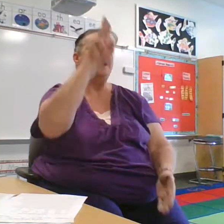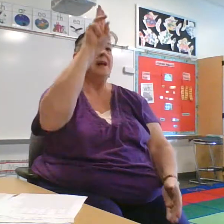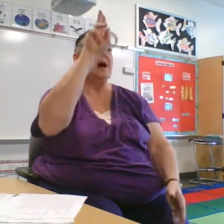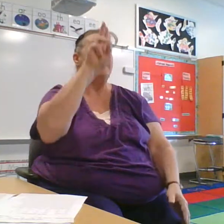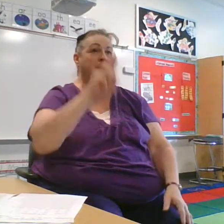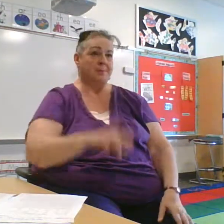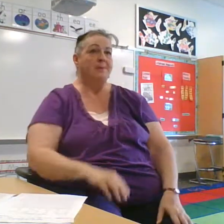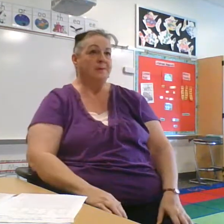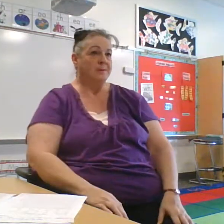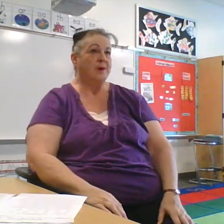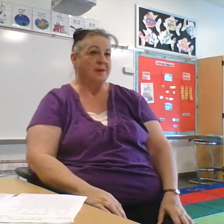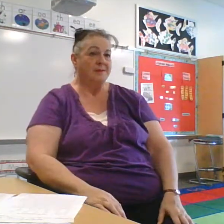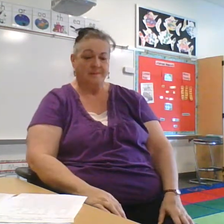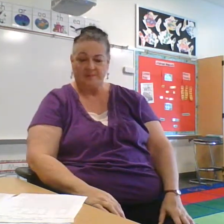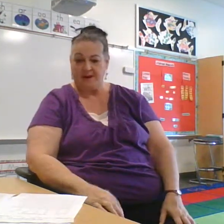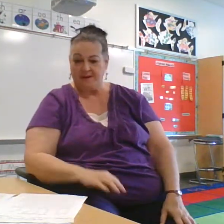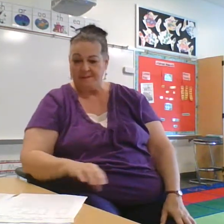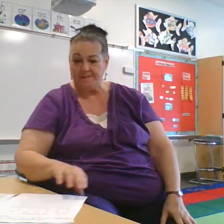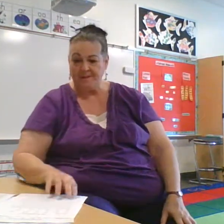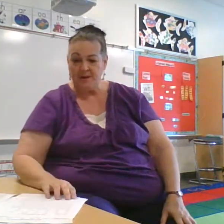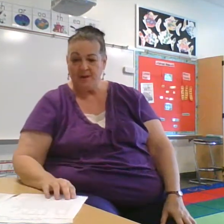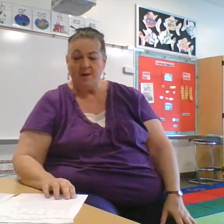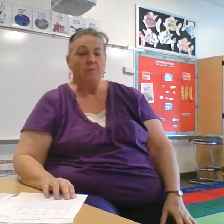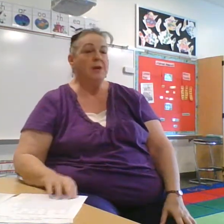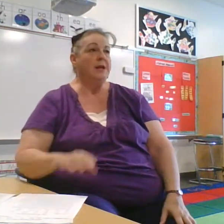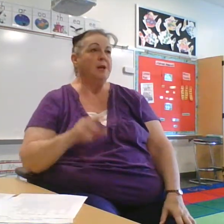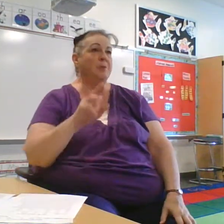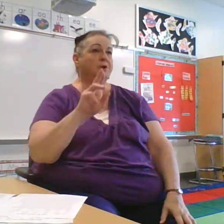up. Right. Really, you want your